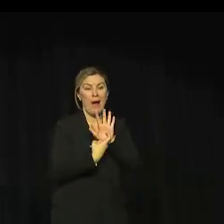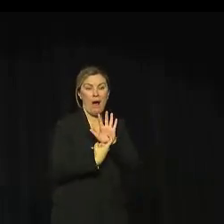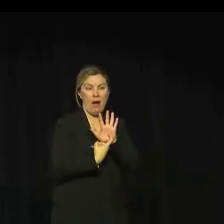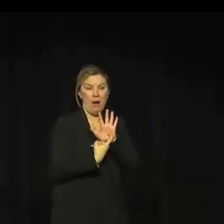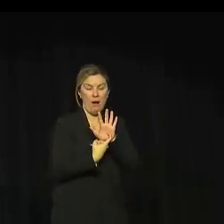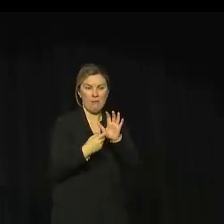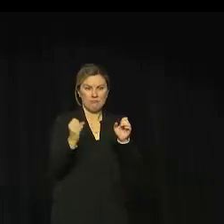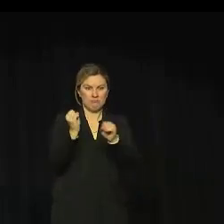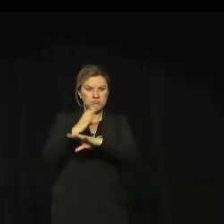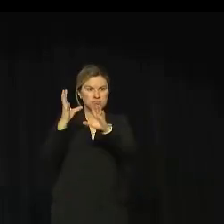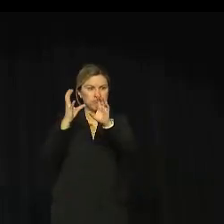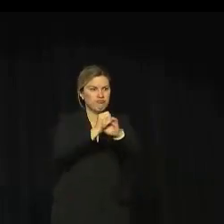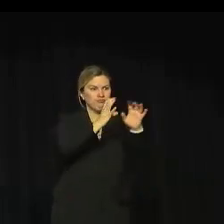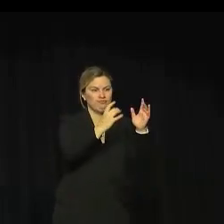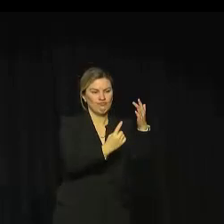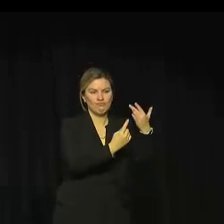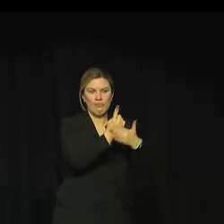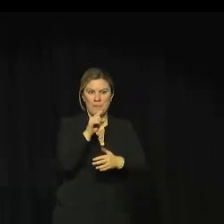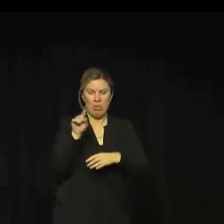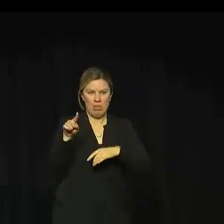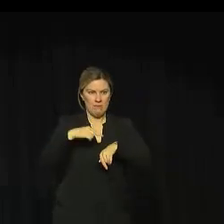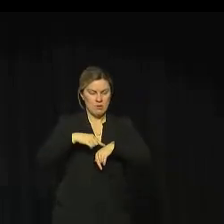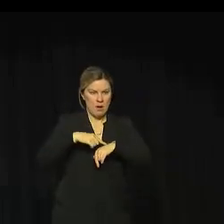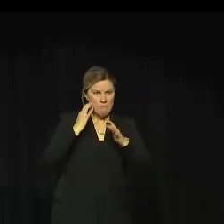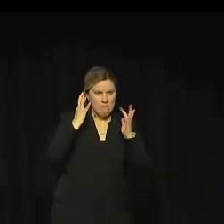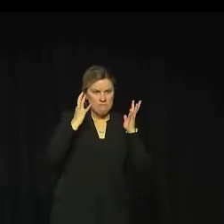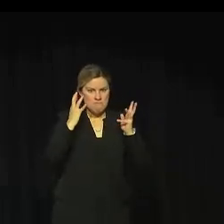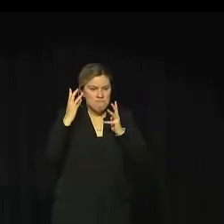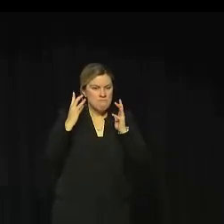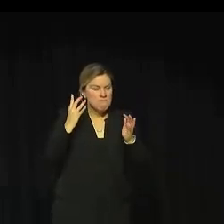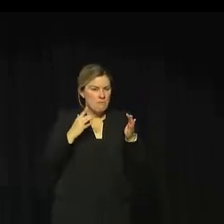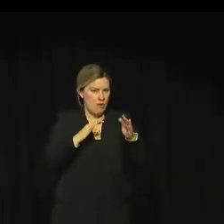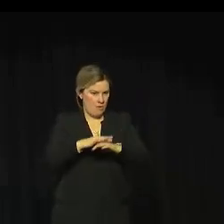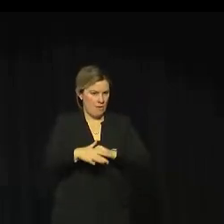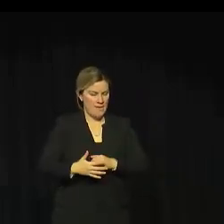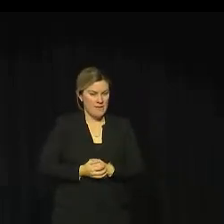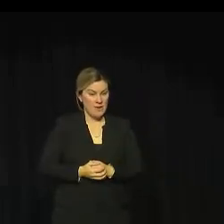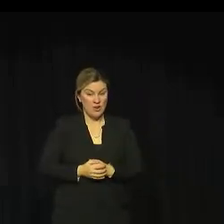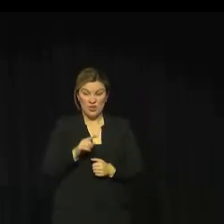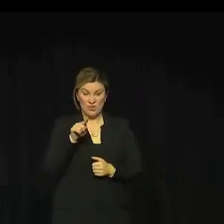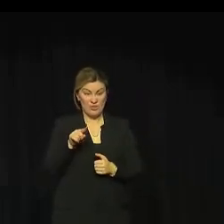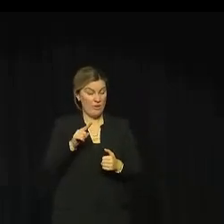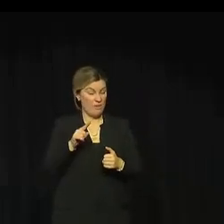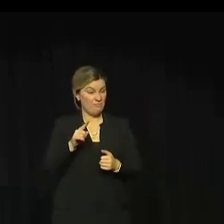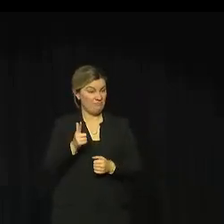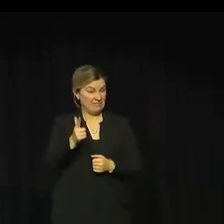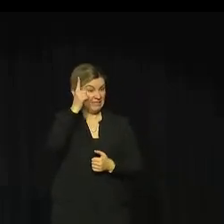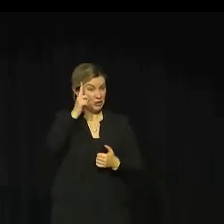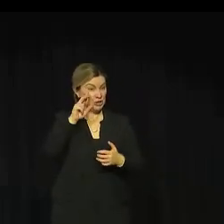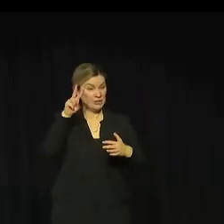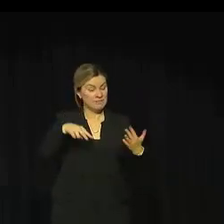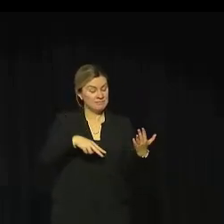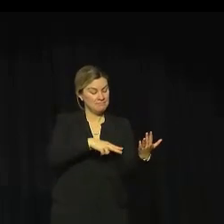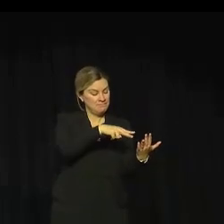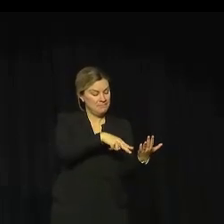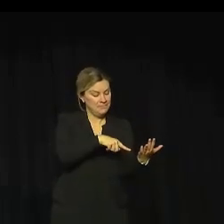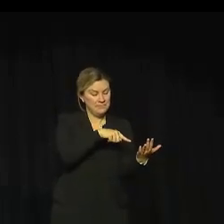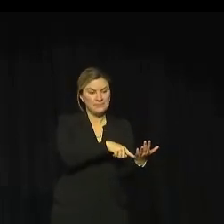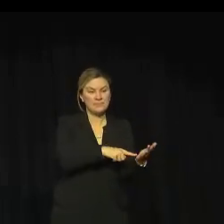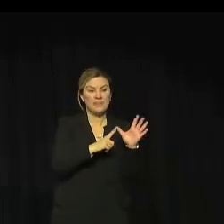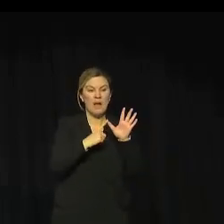And so he started at Article 1. It's a very beautiful